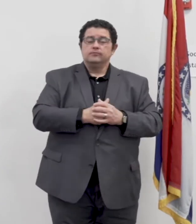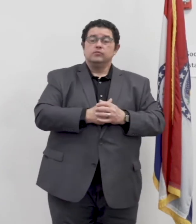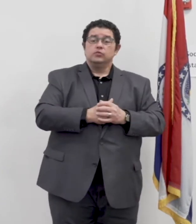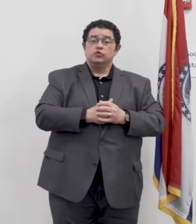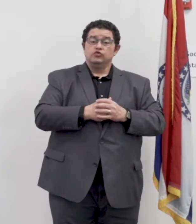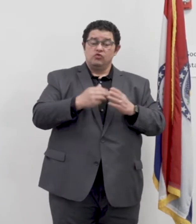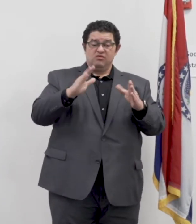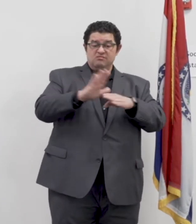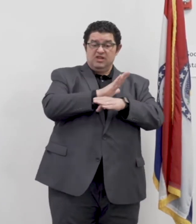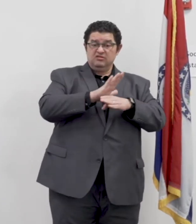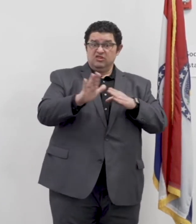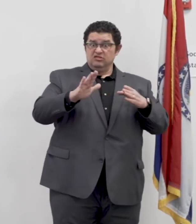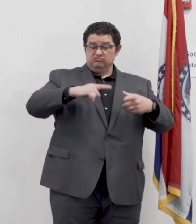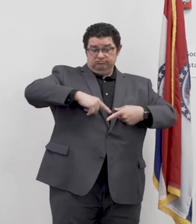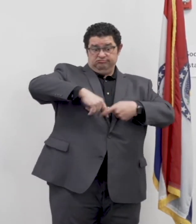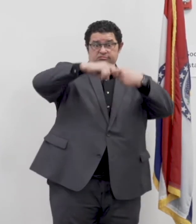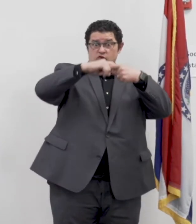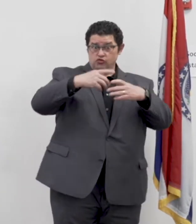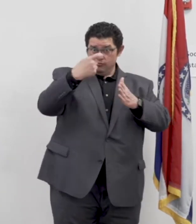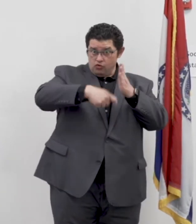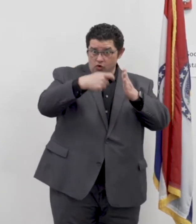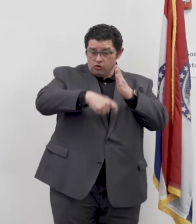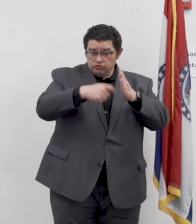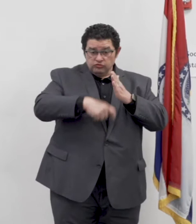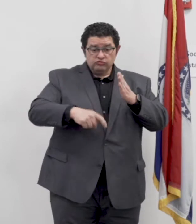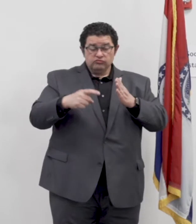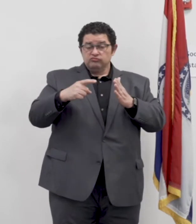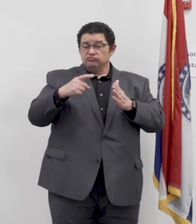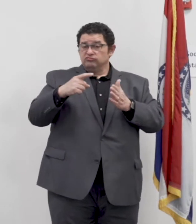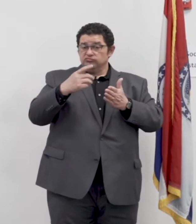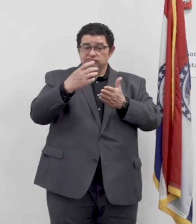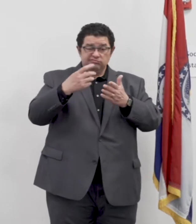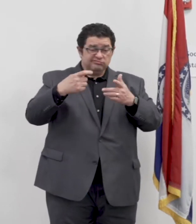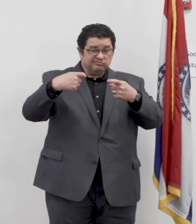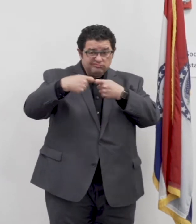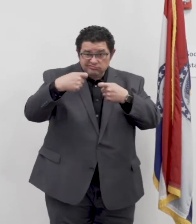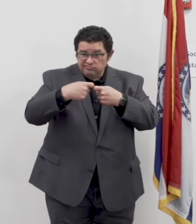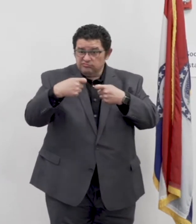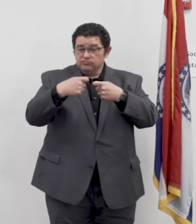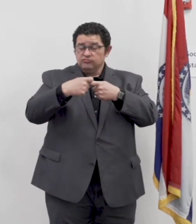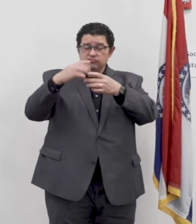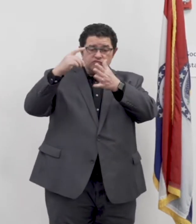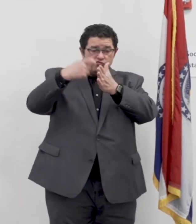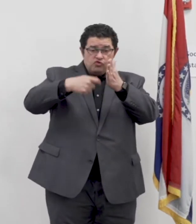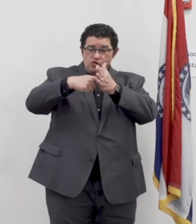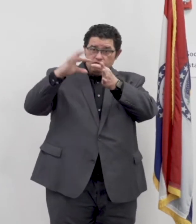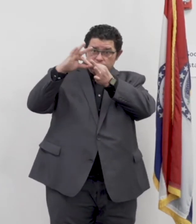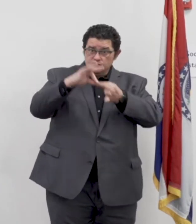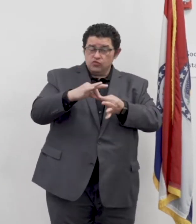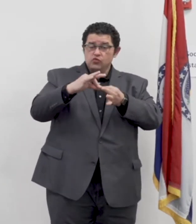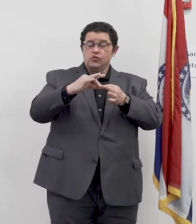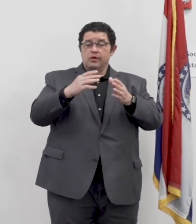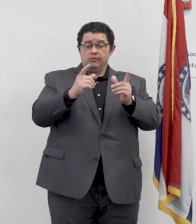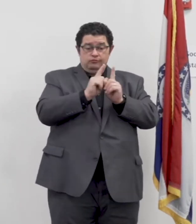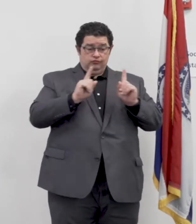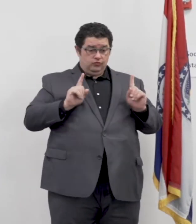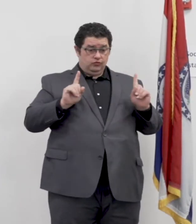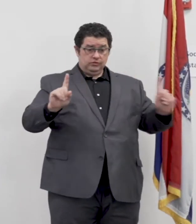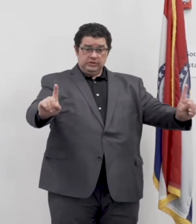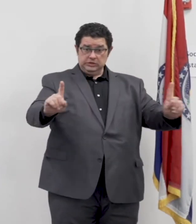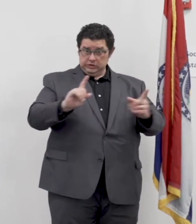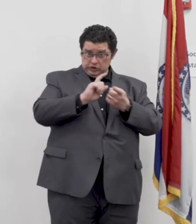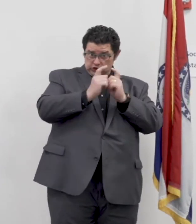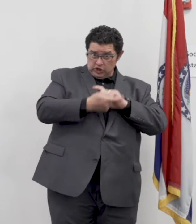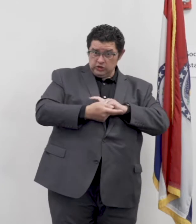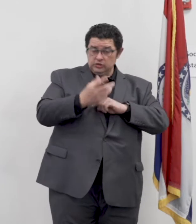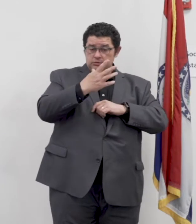costs can include any fixed costs, utilities, or costs associated with social distancing changes in the